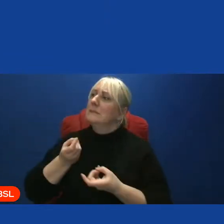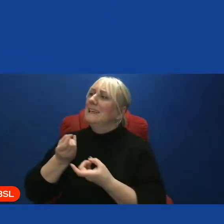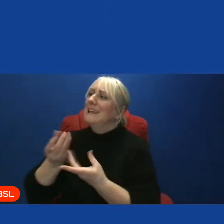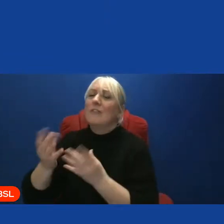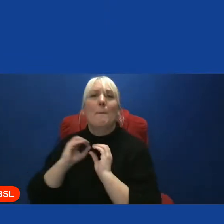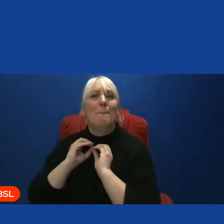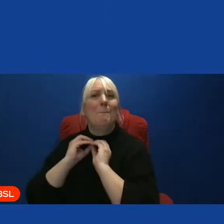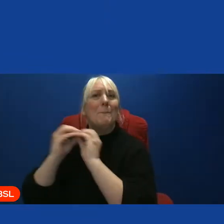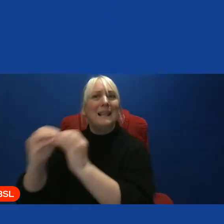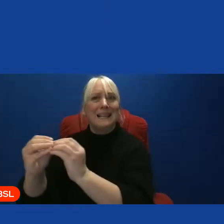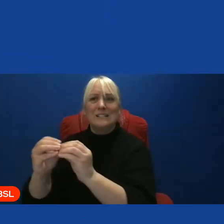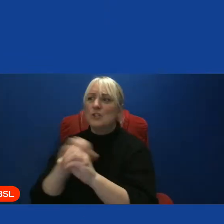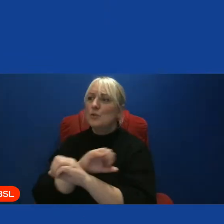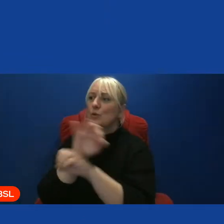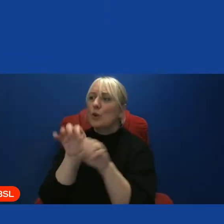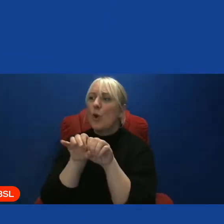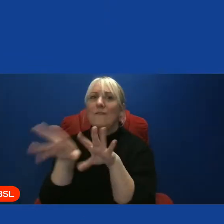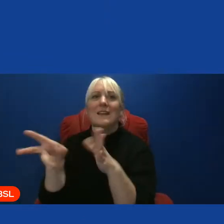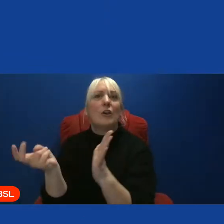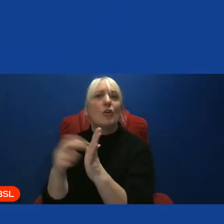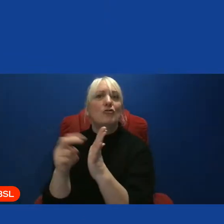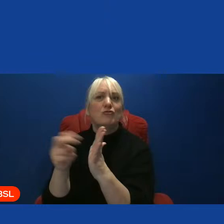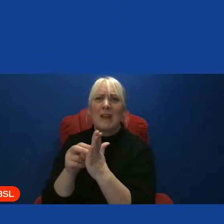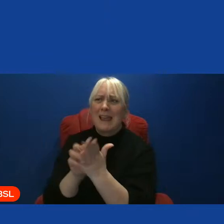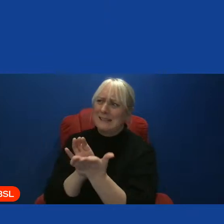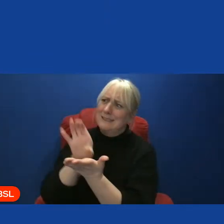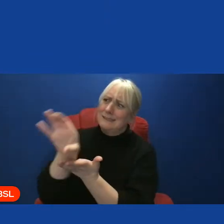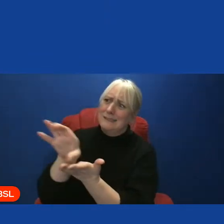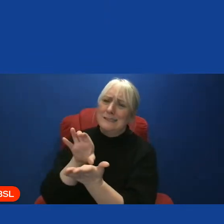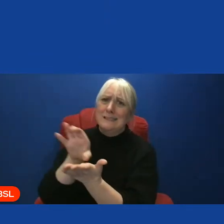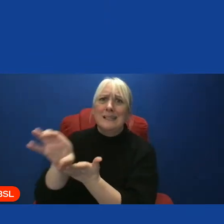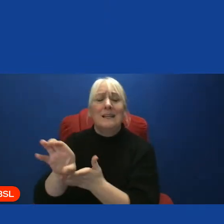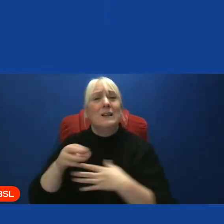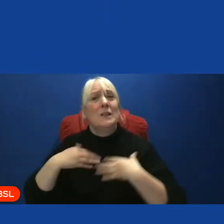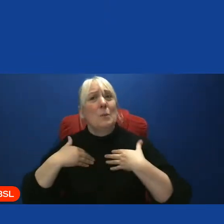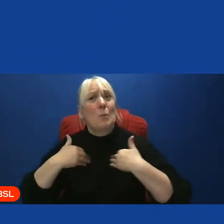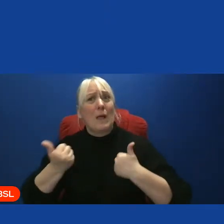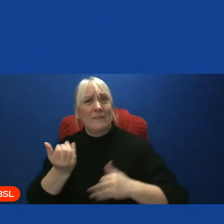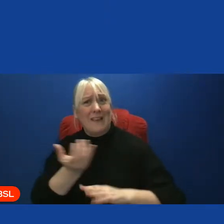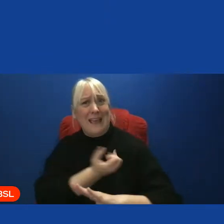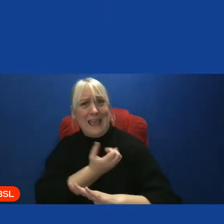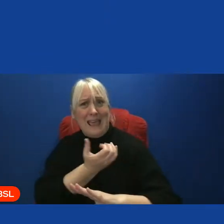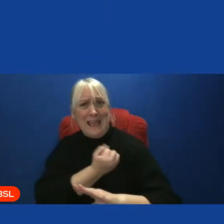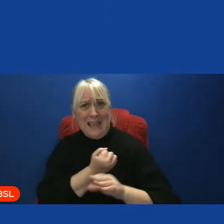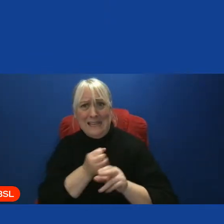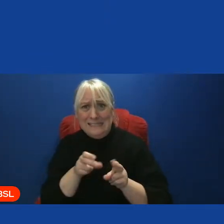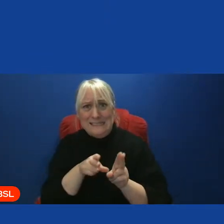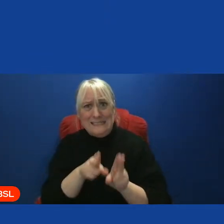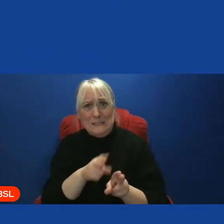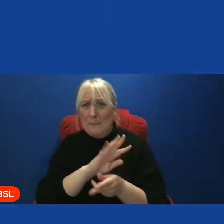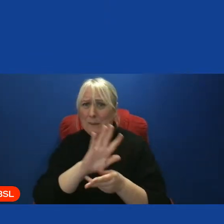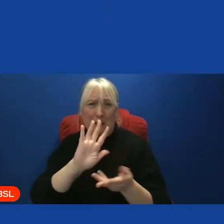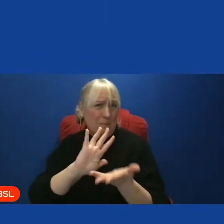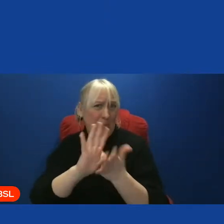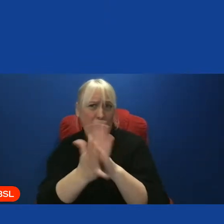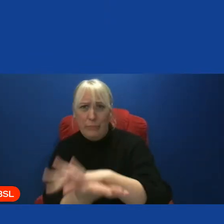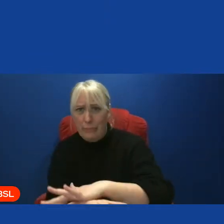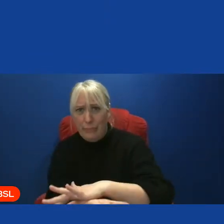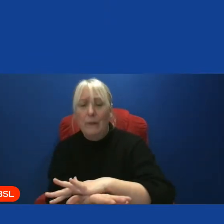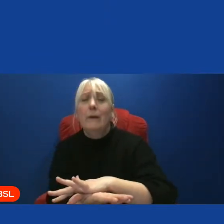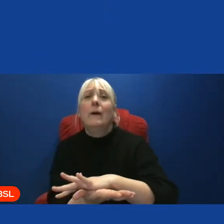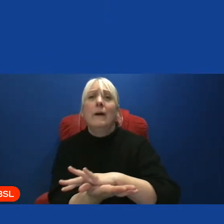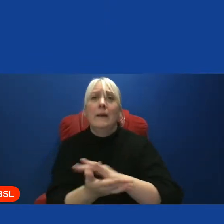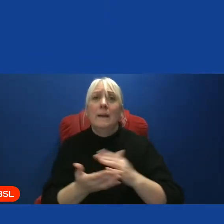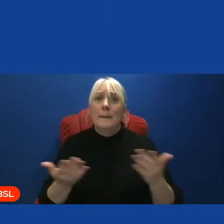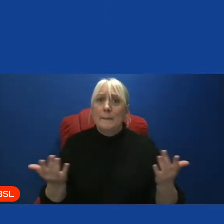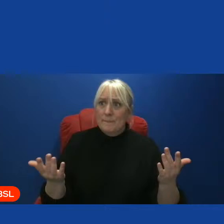COVID contracts, who hollowed out our welfare state and local government until our public services were on its knees, then sold them